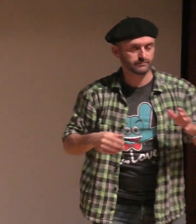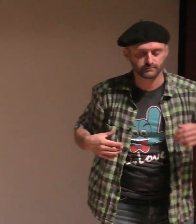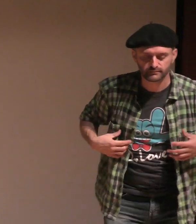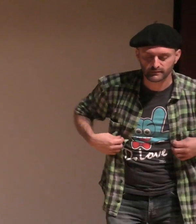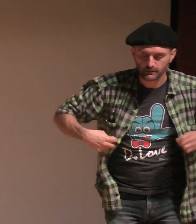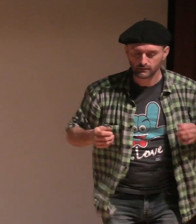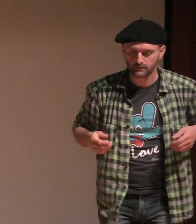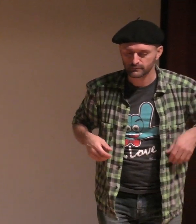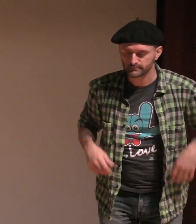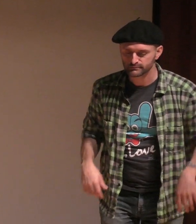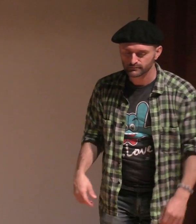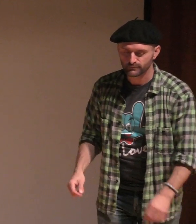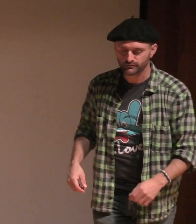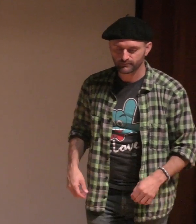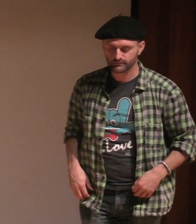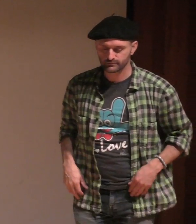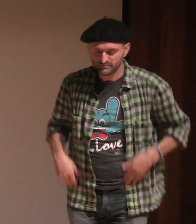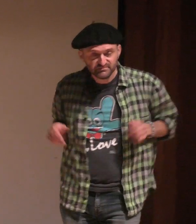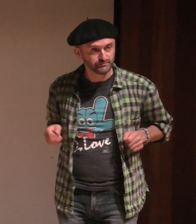exactly as the rooster.